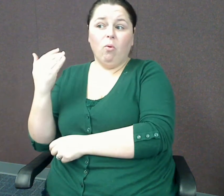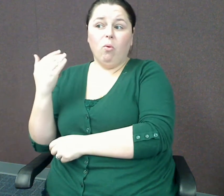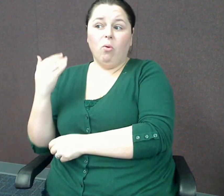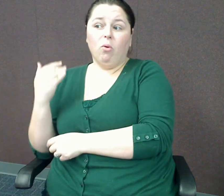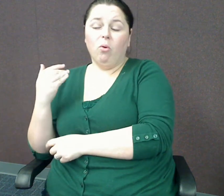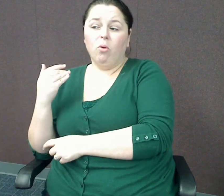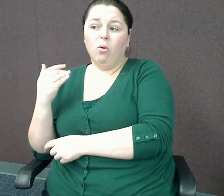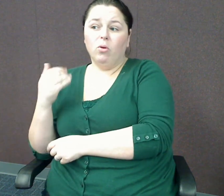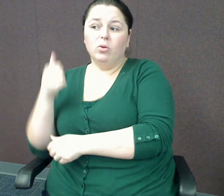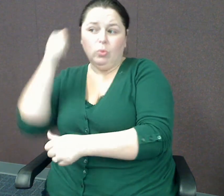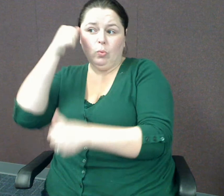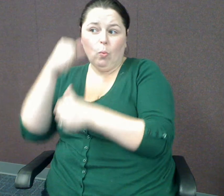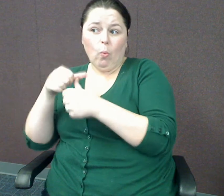You remember that incident?